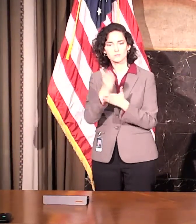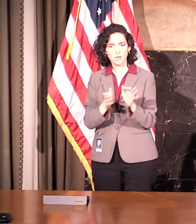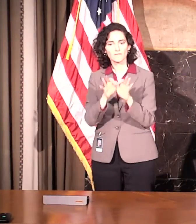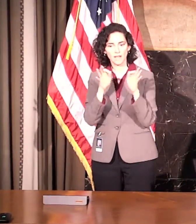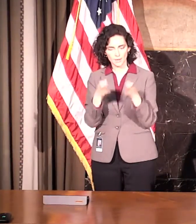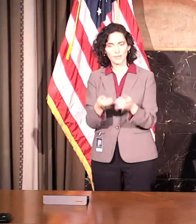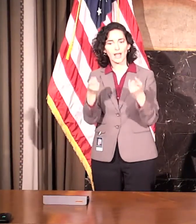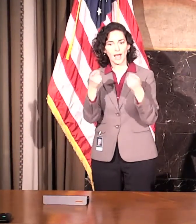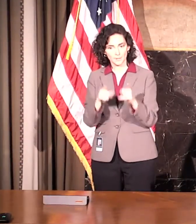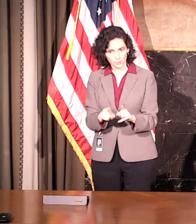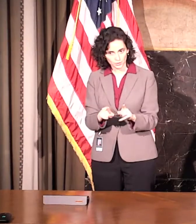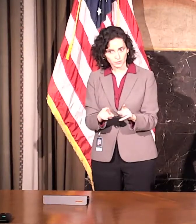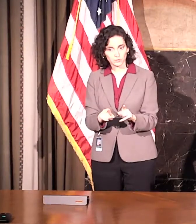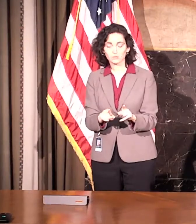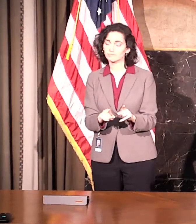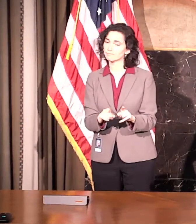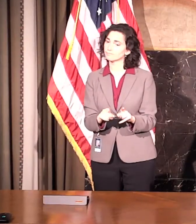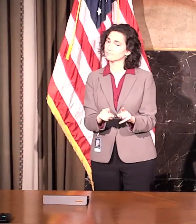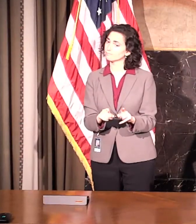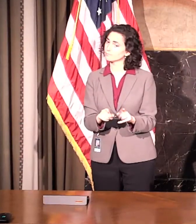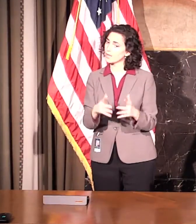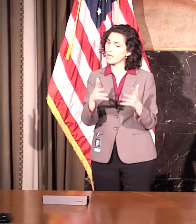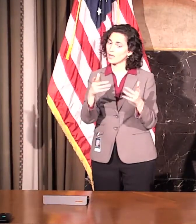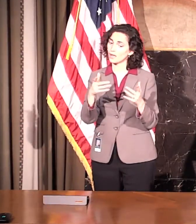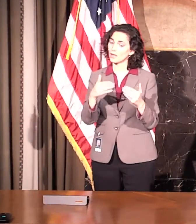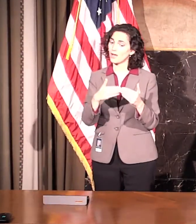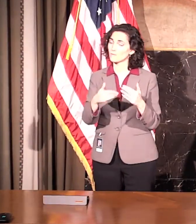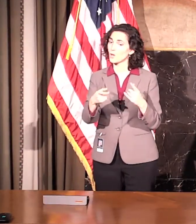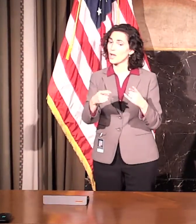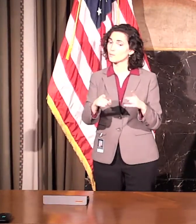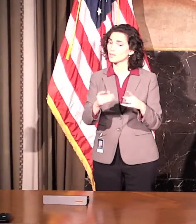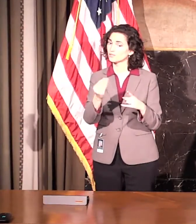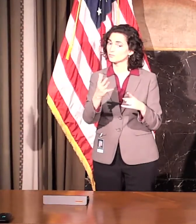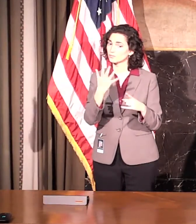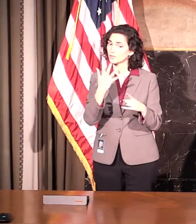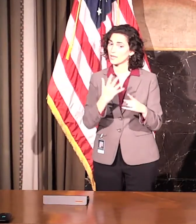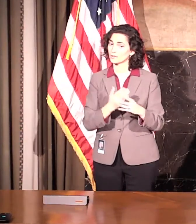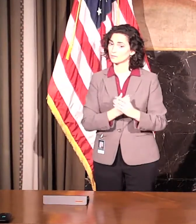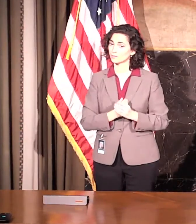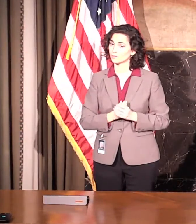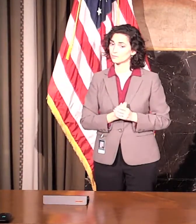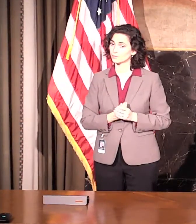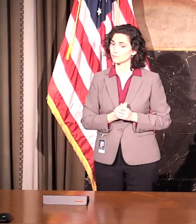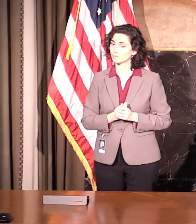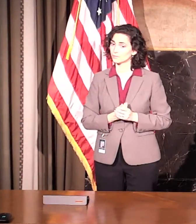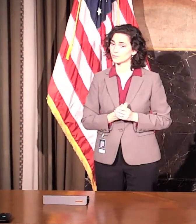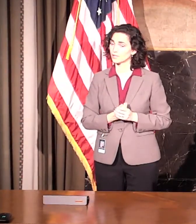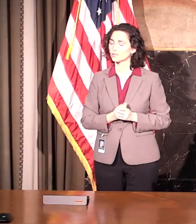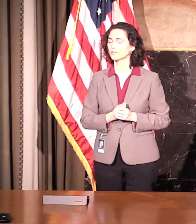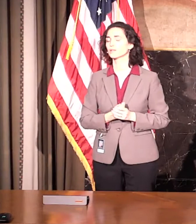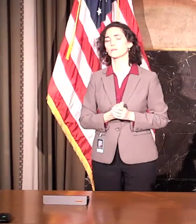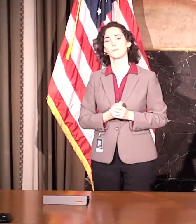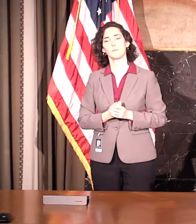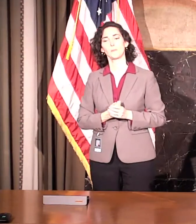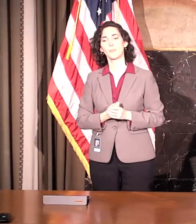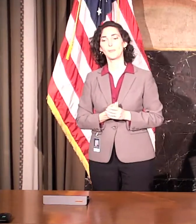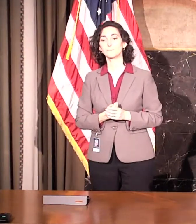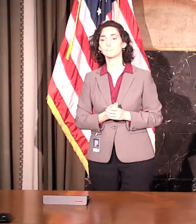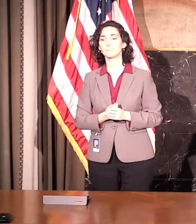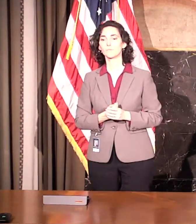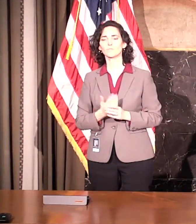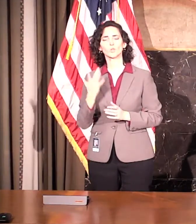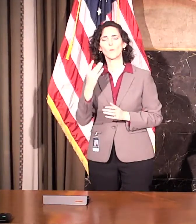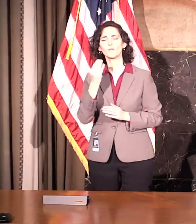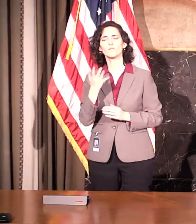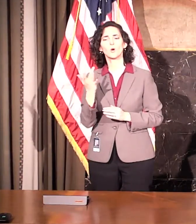and some very unfortunate results from that. And one of the reasons I mention that, and it's a good thing, and